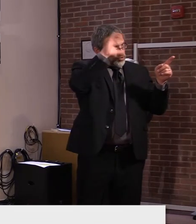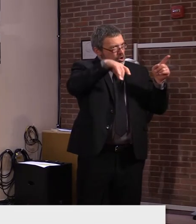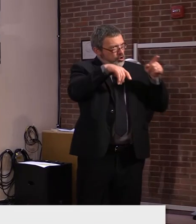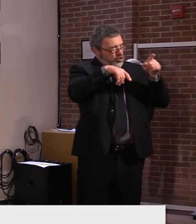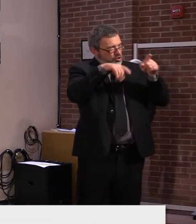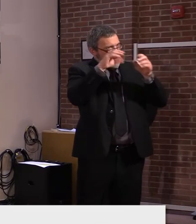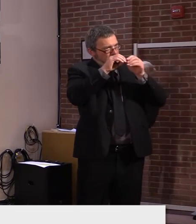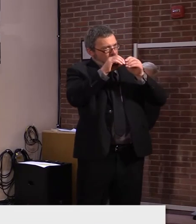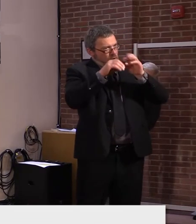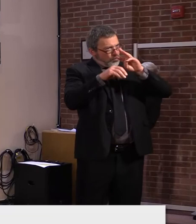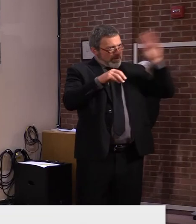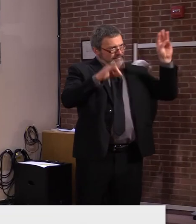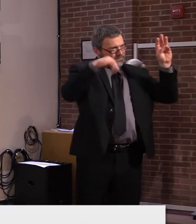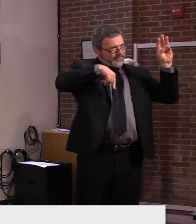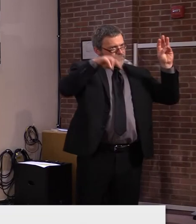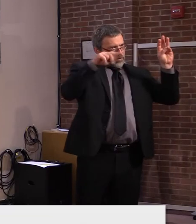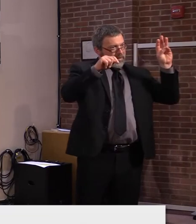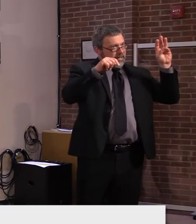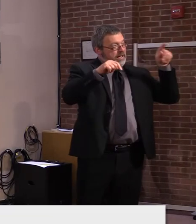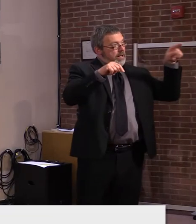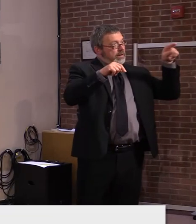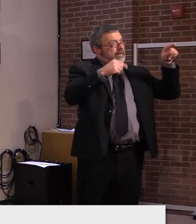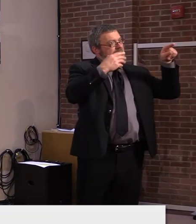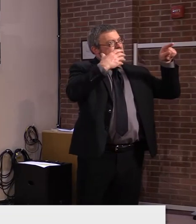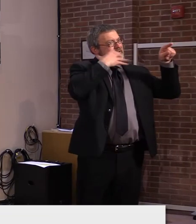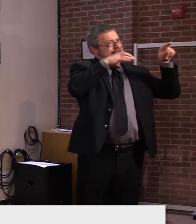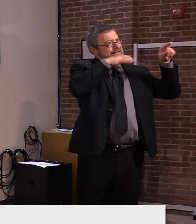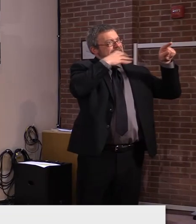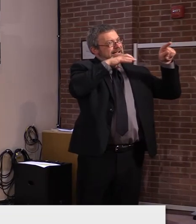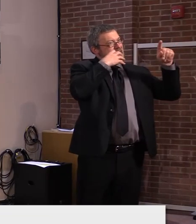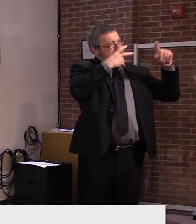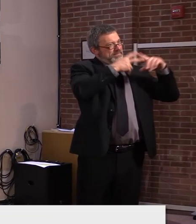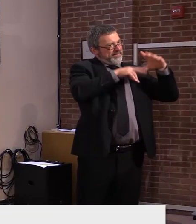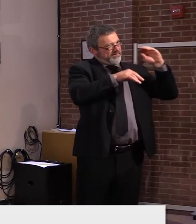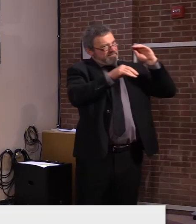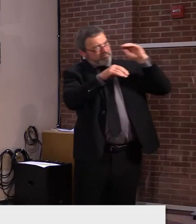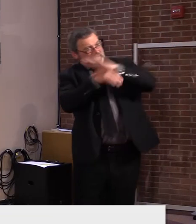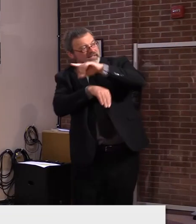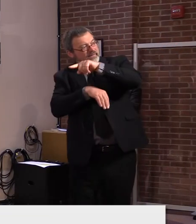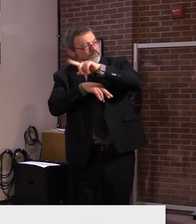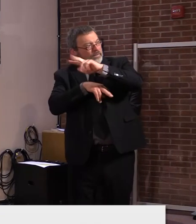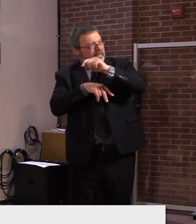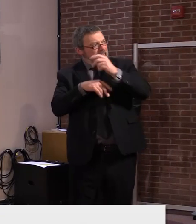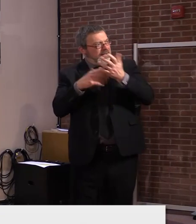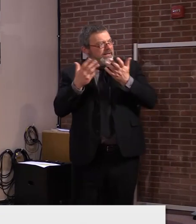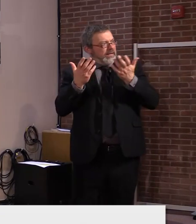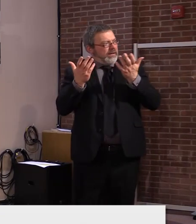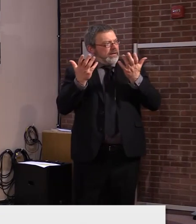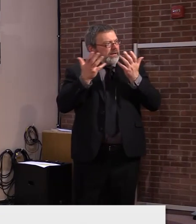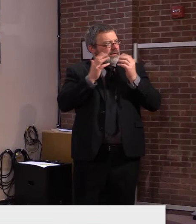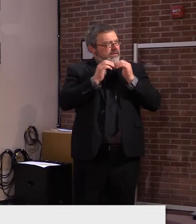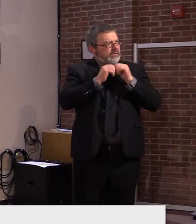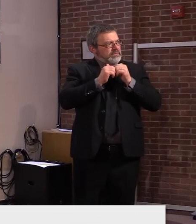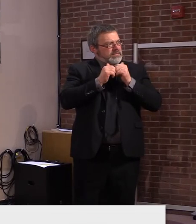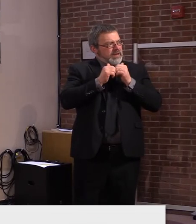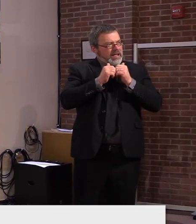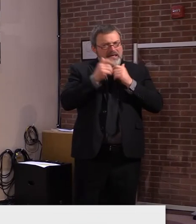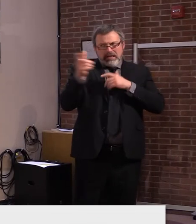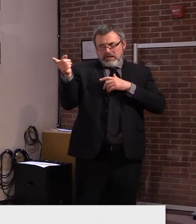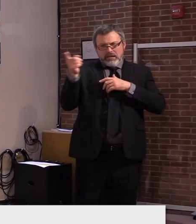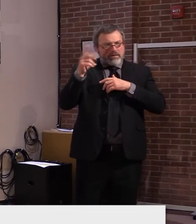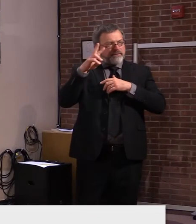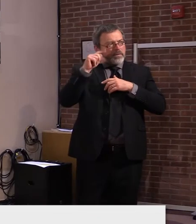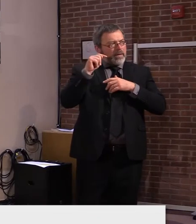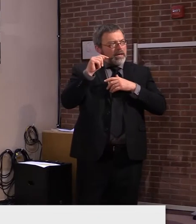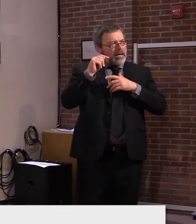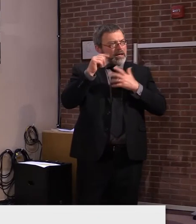if any money through ARPA was available as part of that project, if you're doing it. Yeah, well, HVAC is a major